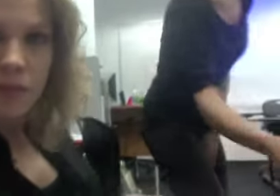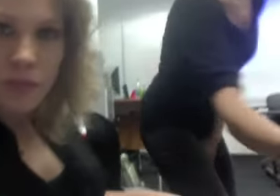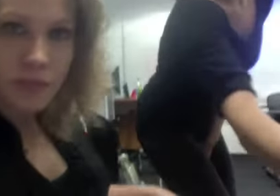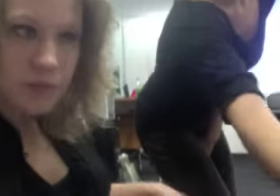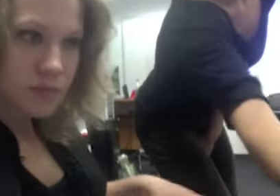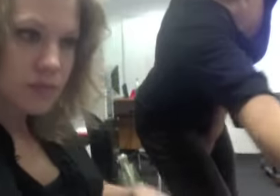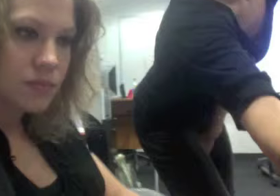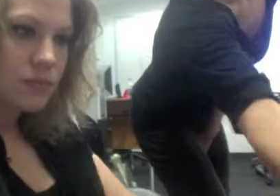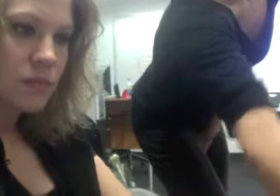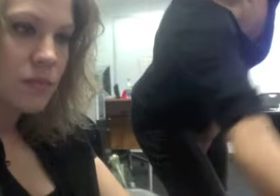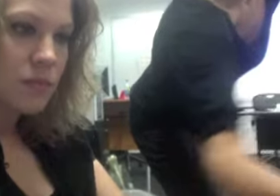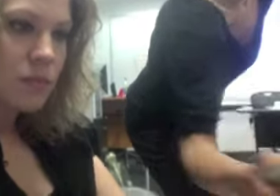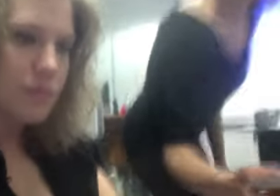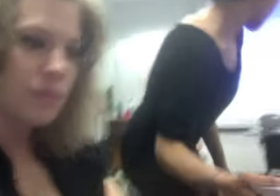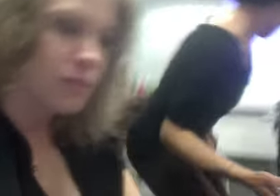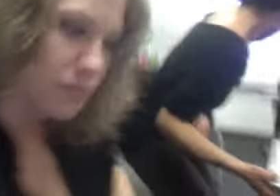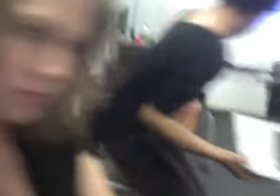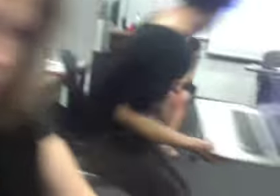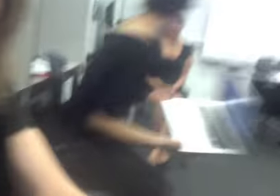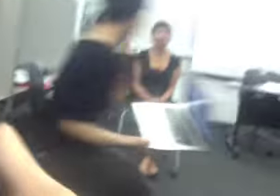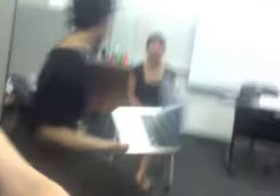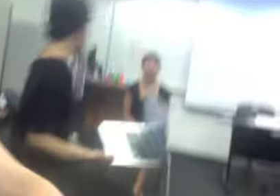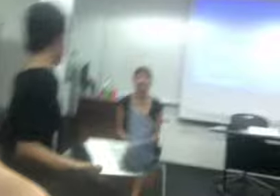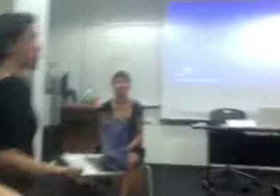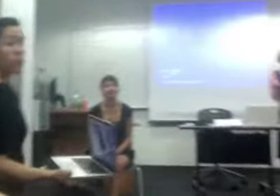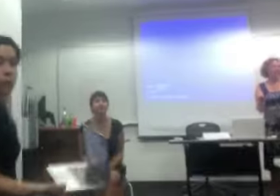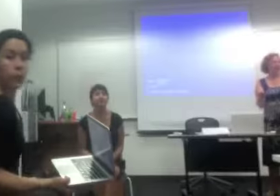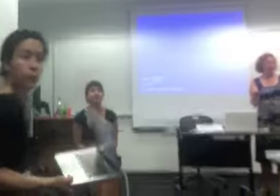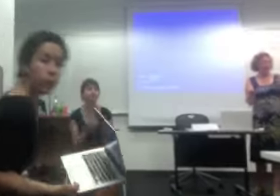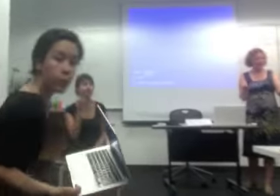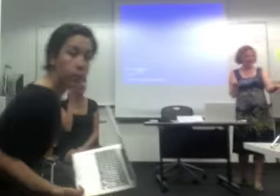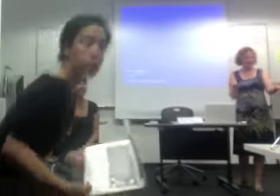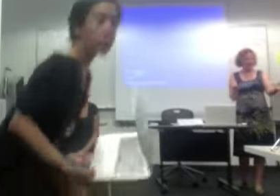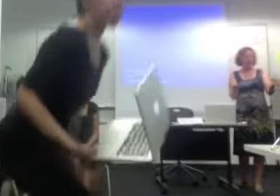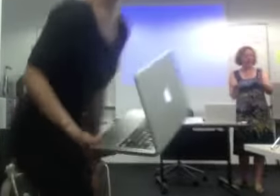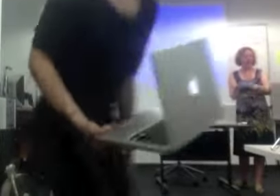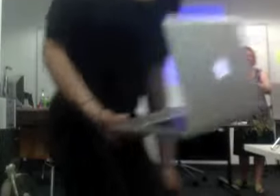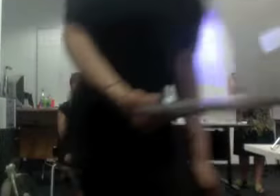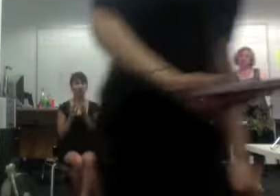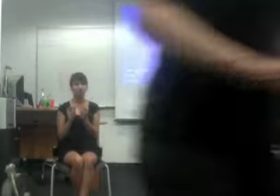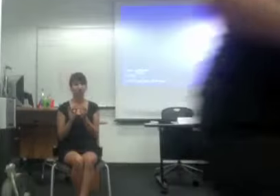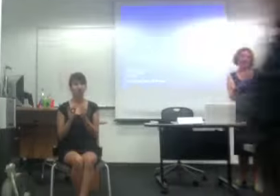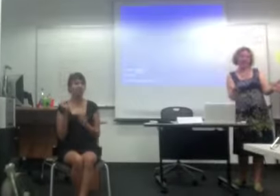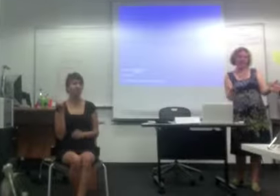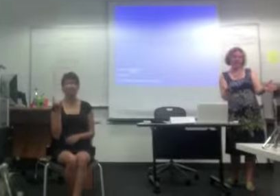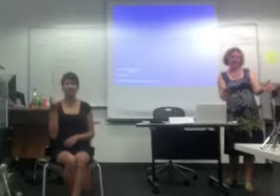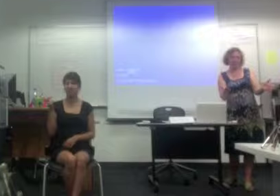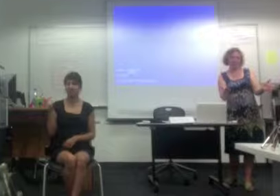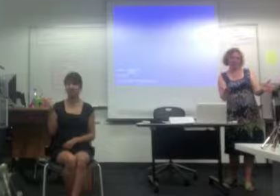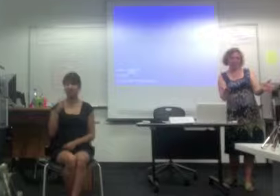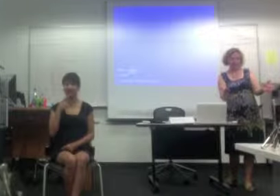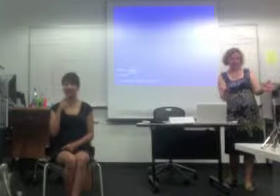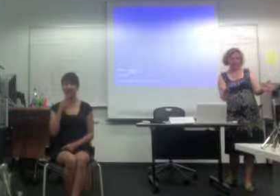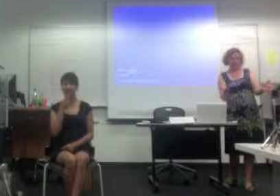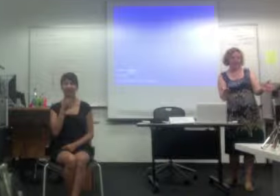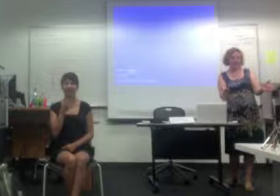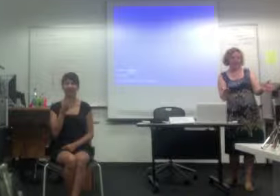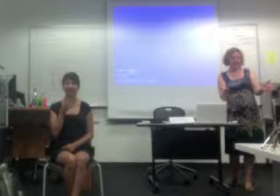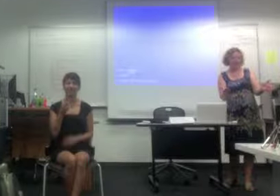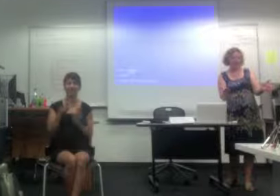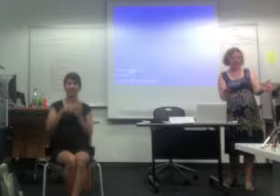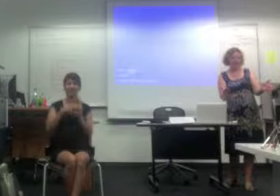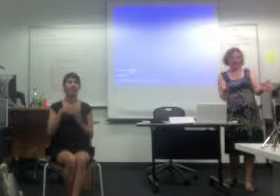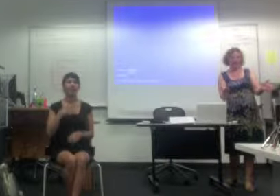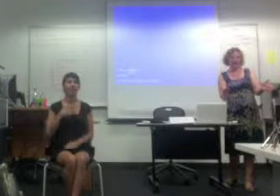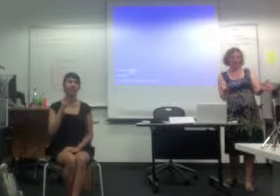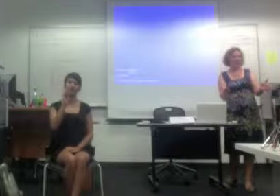colleague. As my colleague pointed out, if he wants to refer back to something she said, all right?